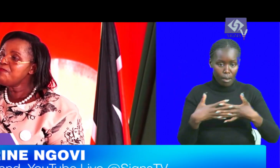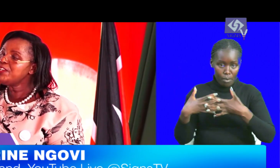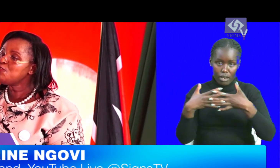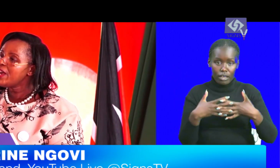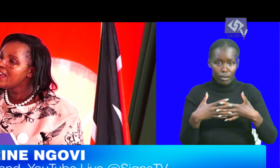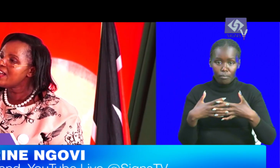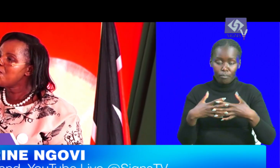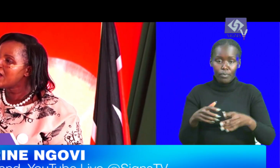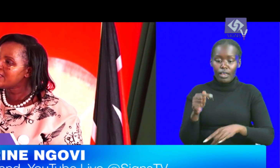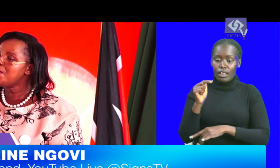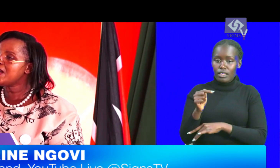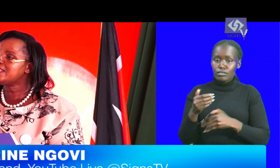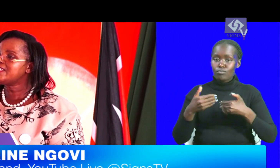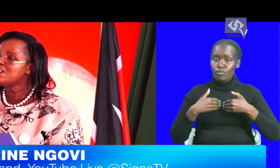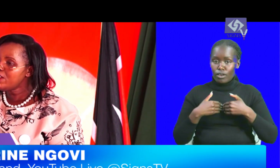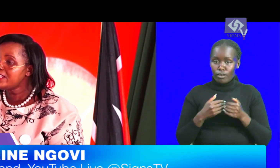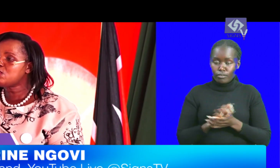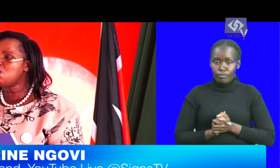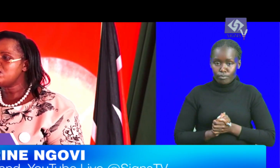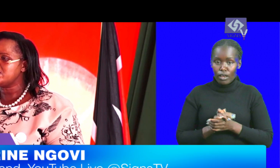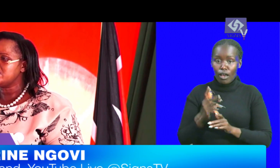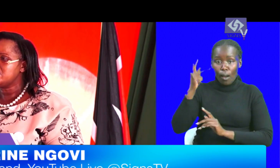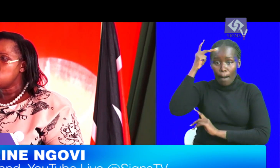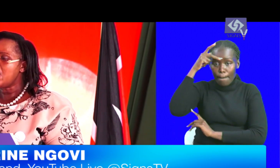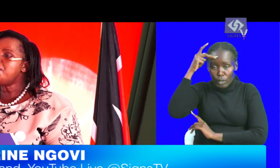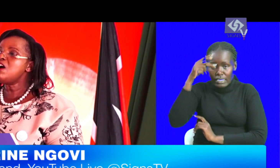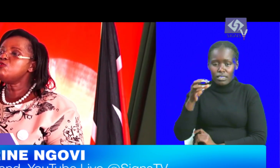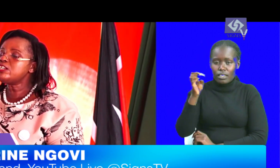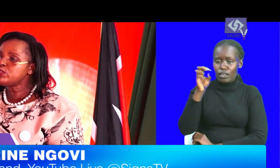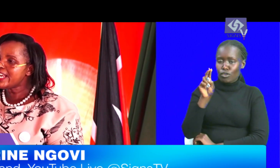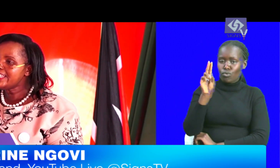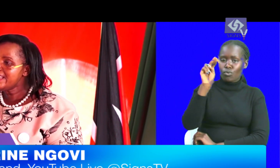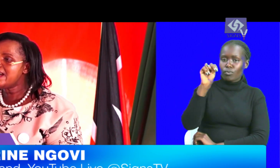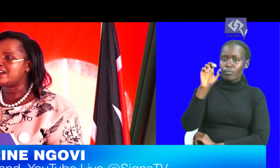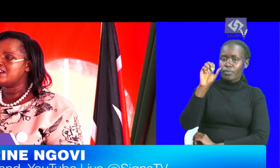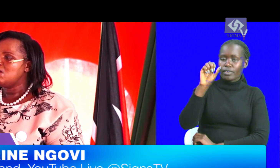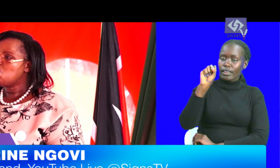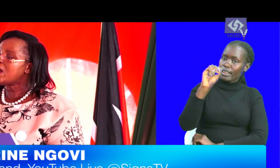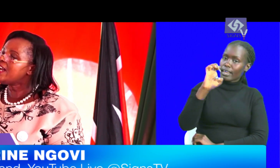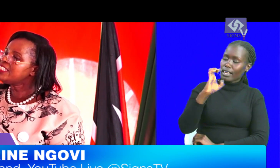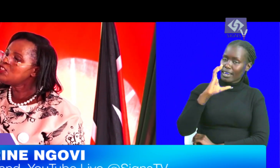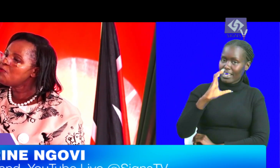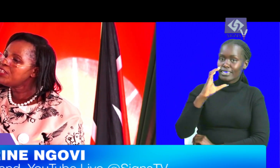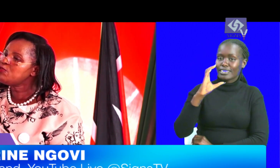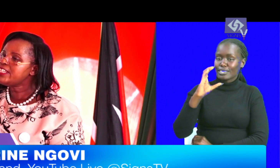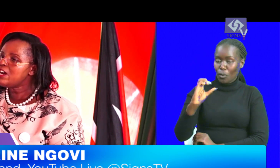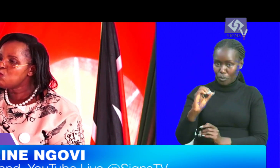hivi tumeweka mkataba katika UNESCO ambao utatusaidia wakati hizo vitu